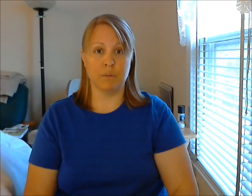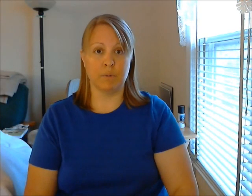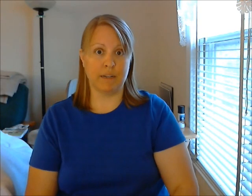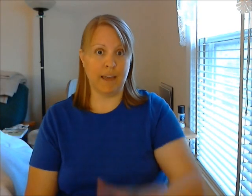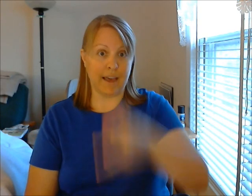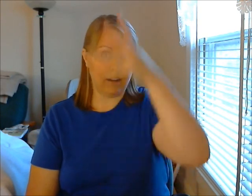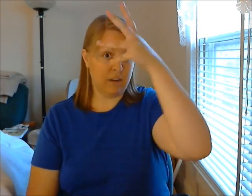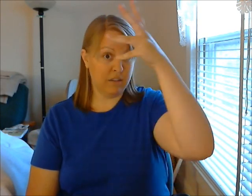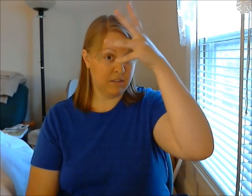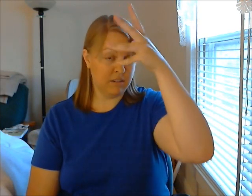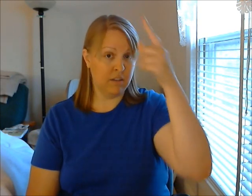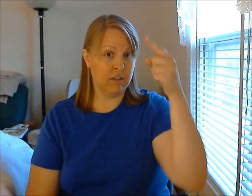my dad,